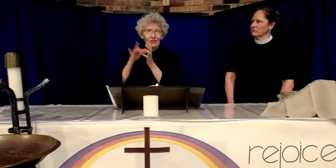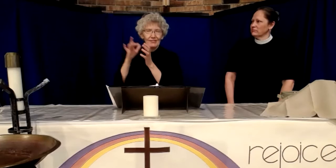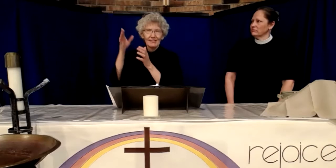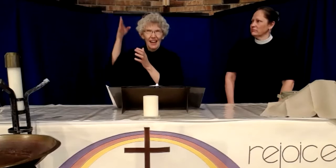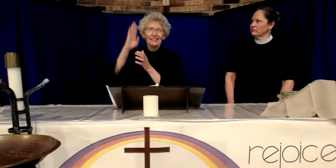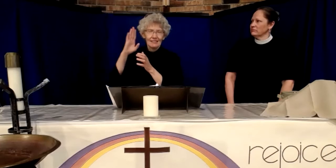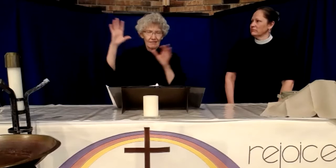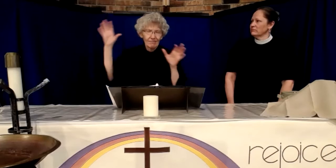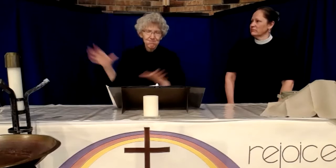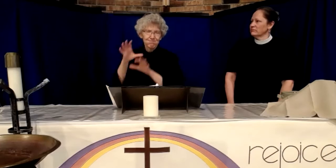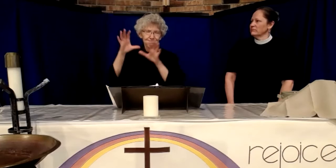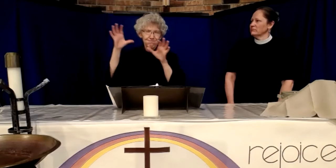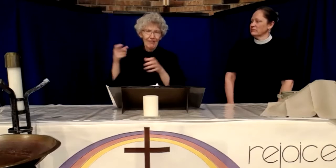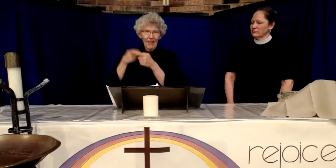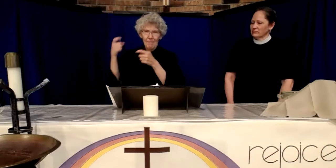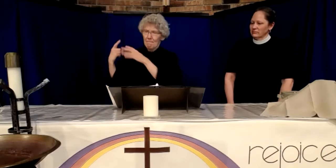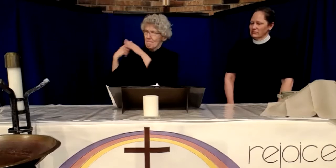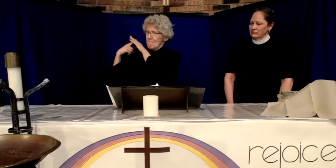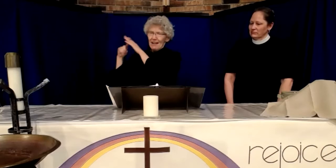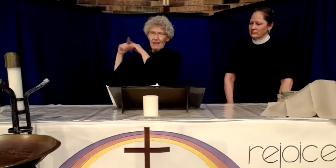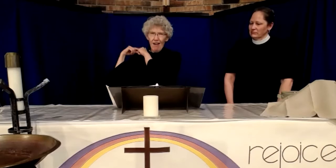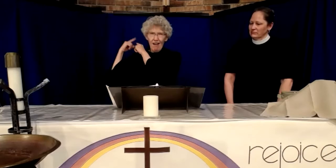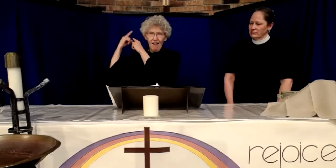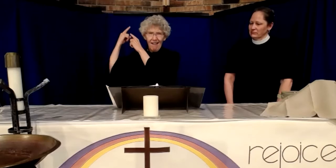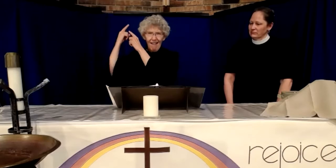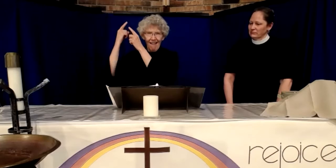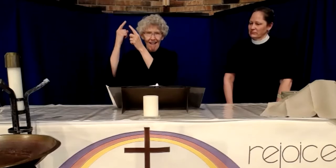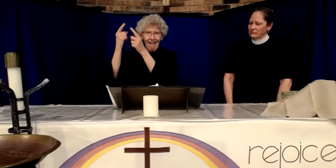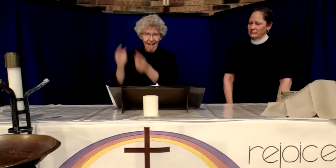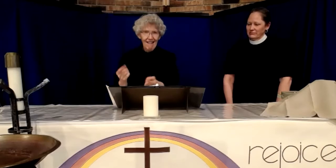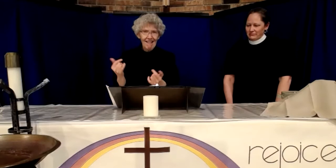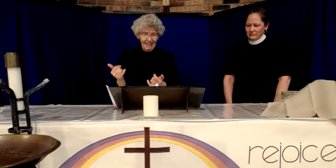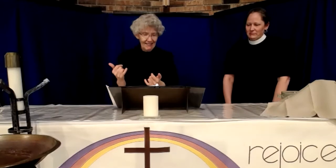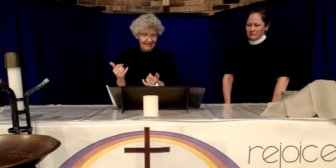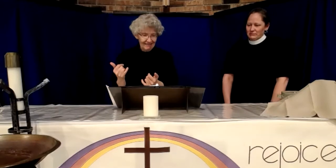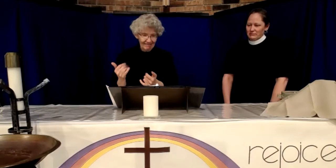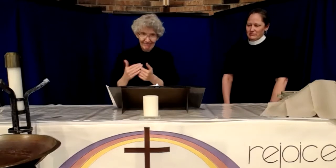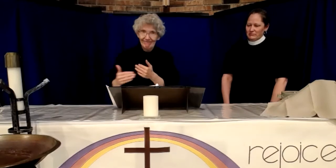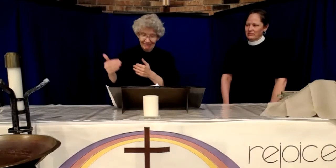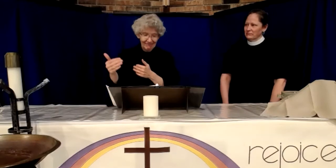We remember how God has been active since the very beginning.